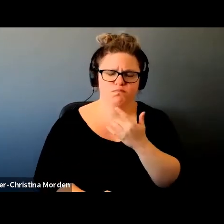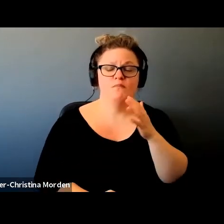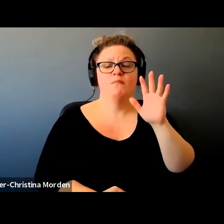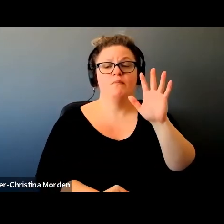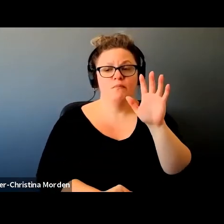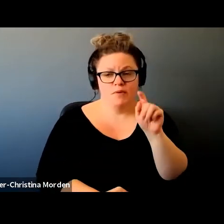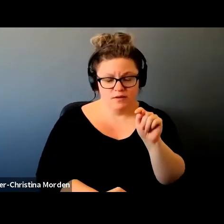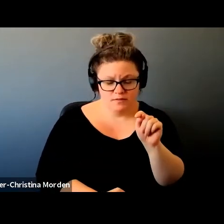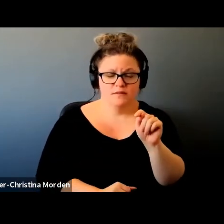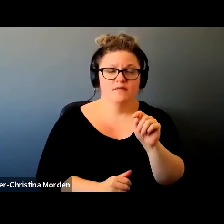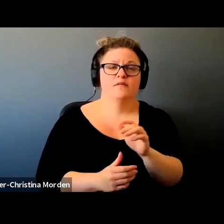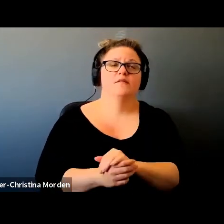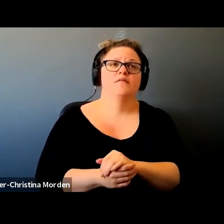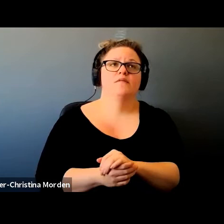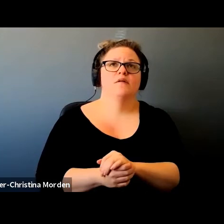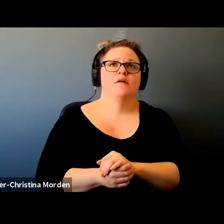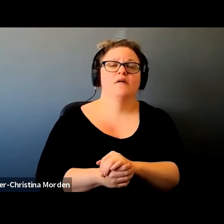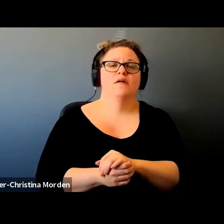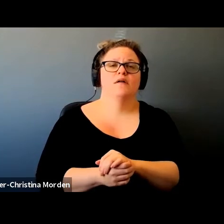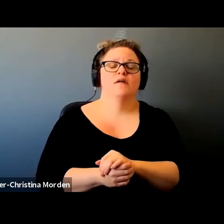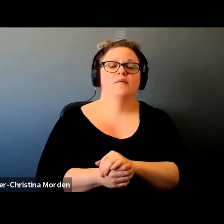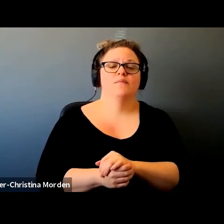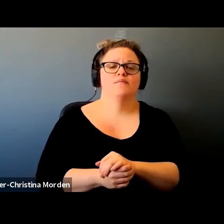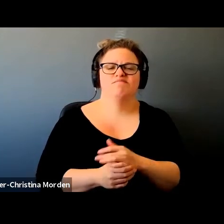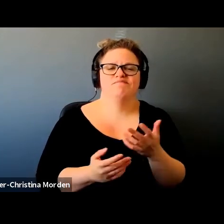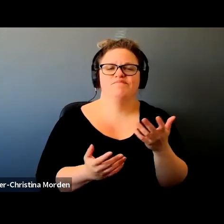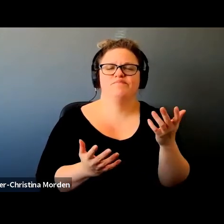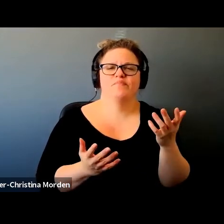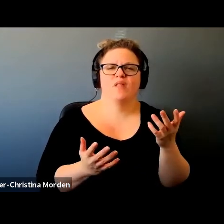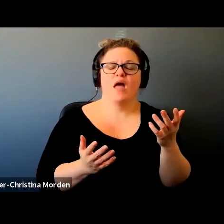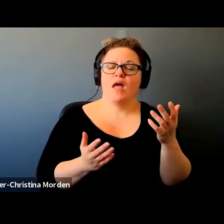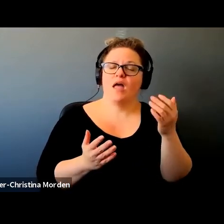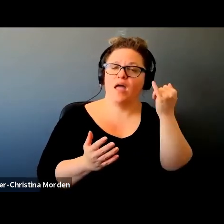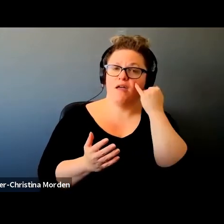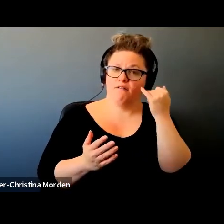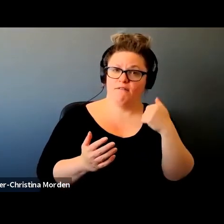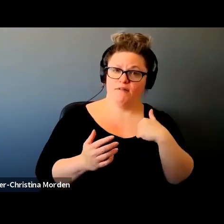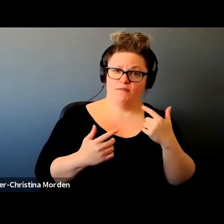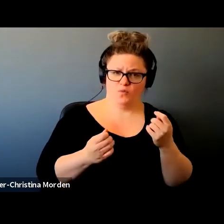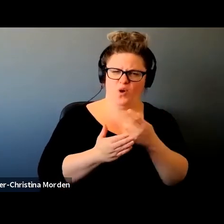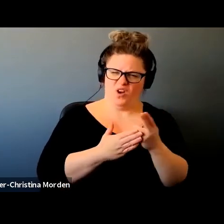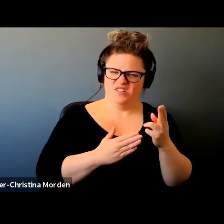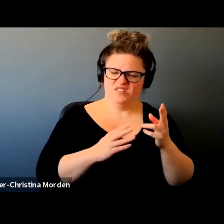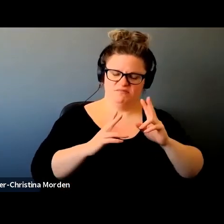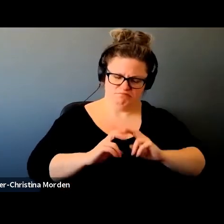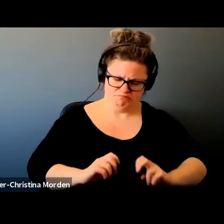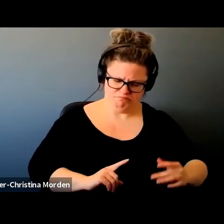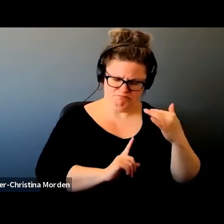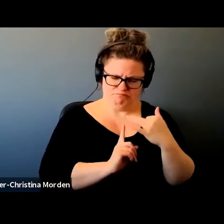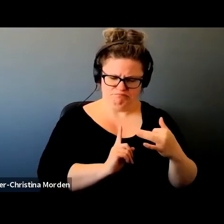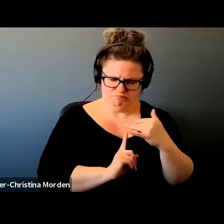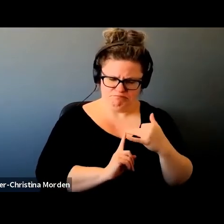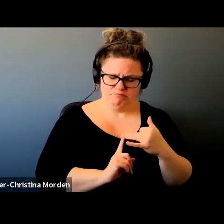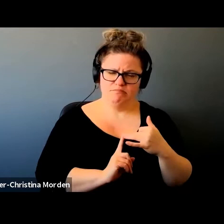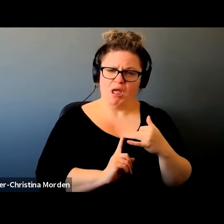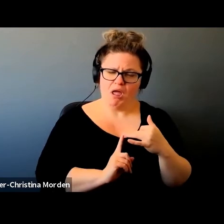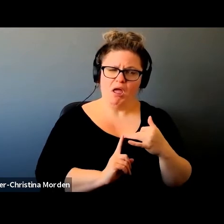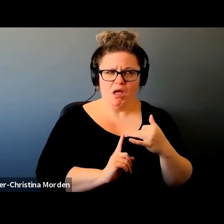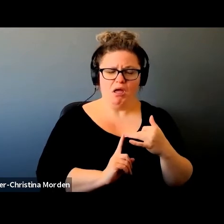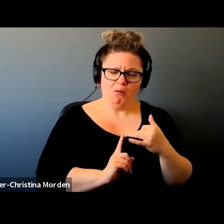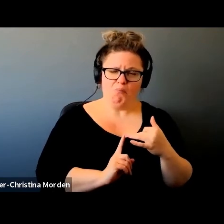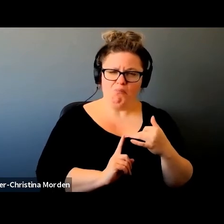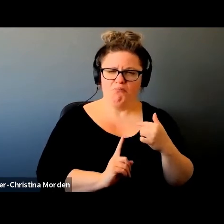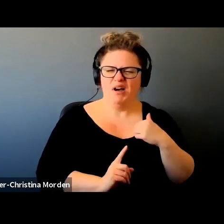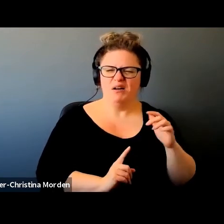But so when I do an honest self-assessment, I'm at a stage where I'm pretty good at